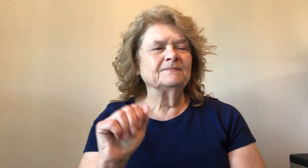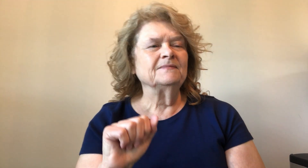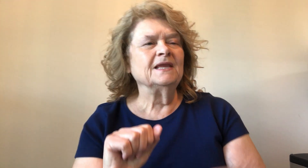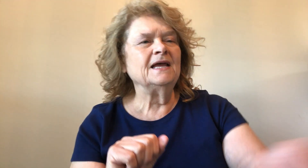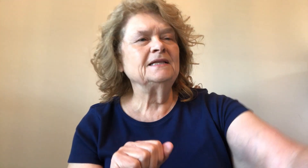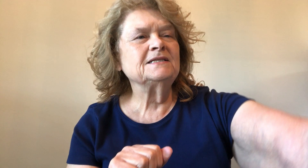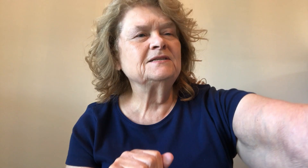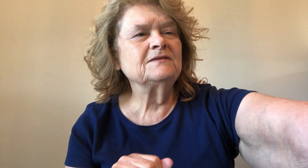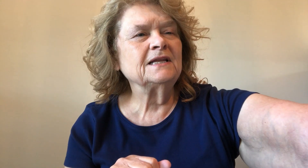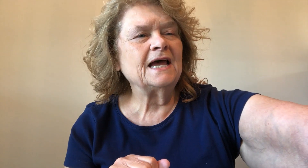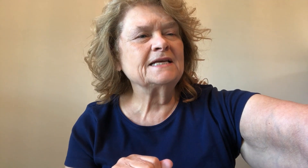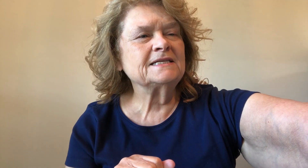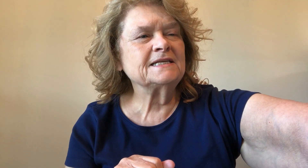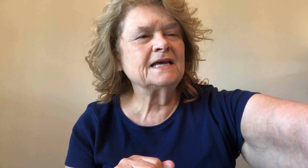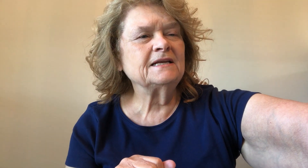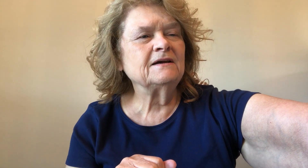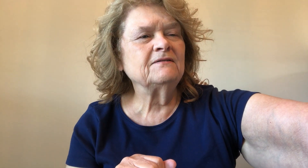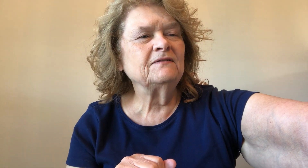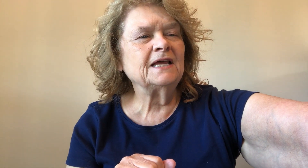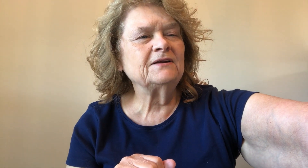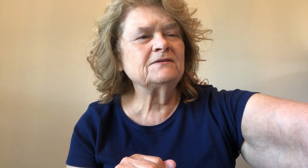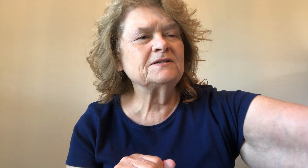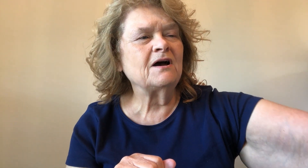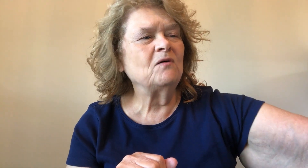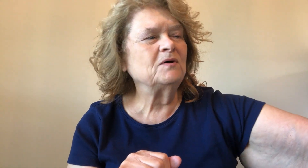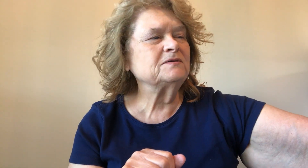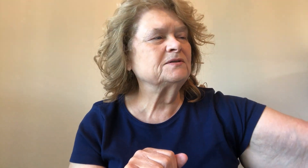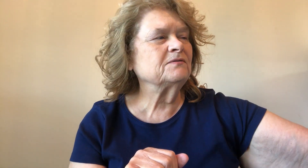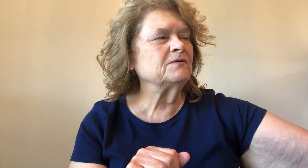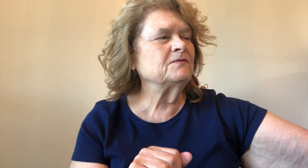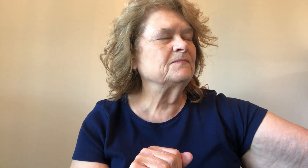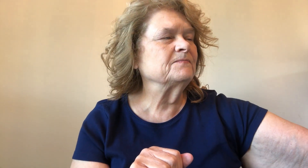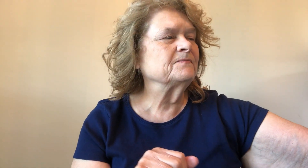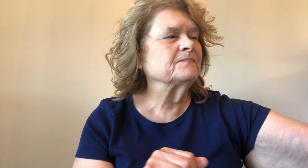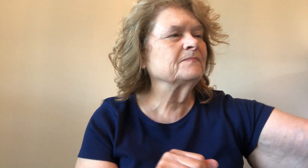Okay, let's do the last set of letters, almost through.